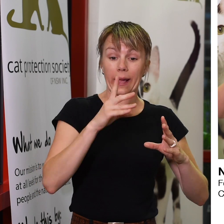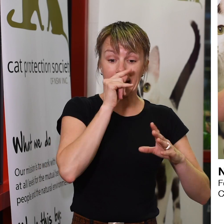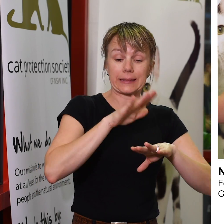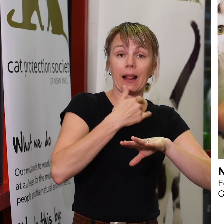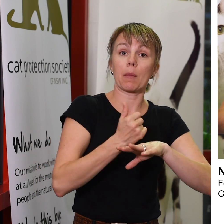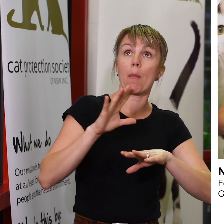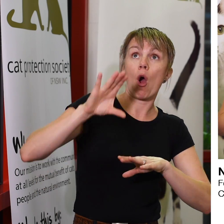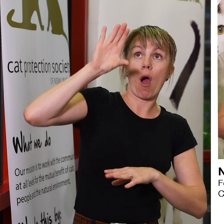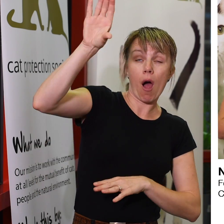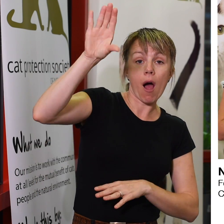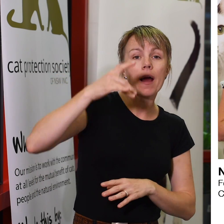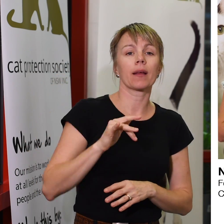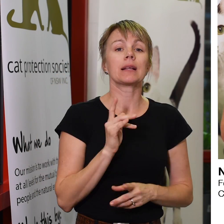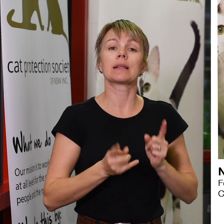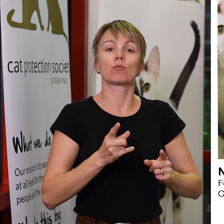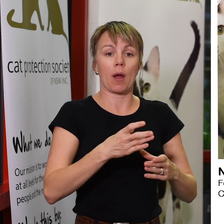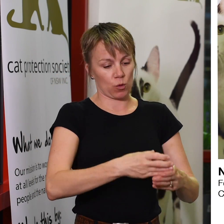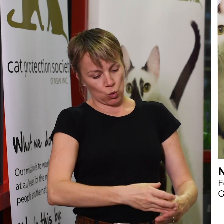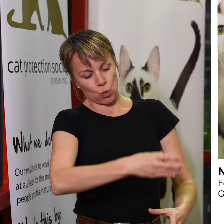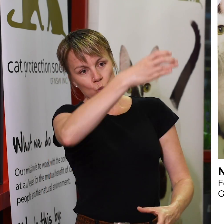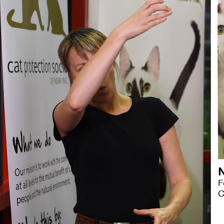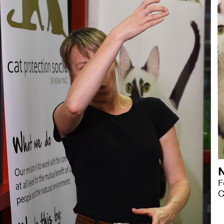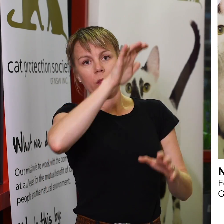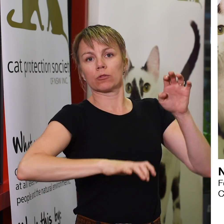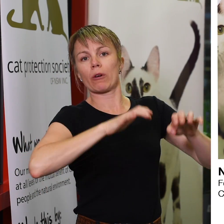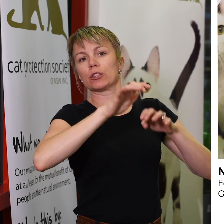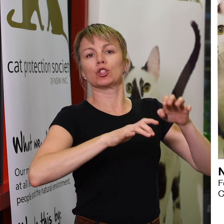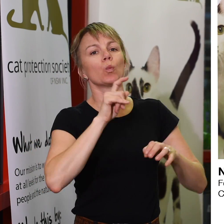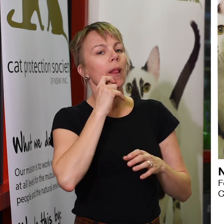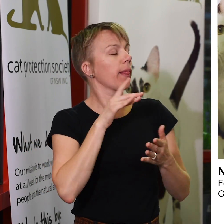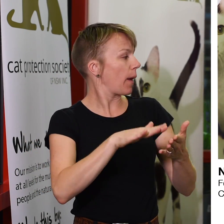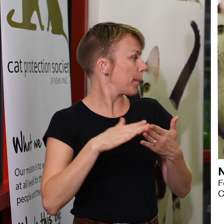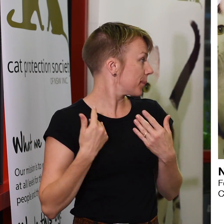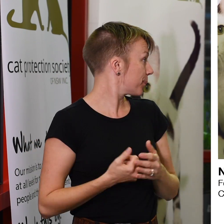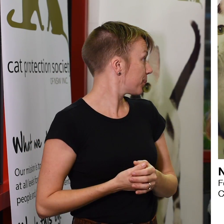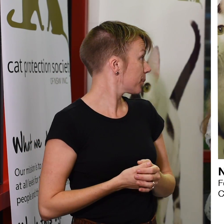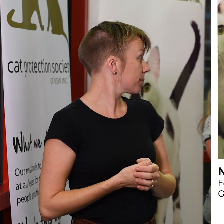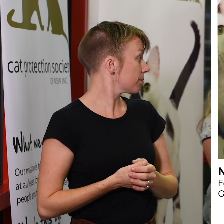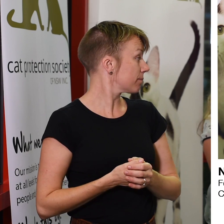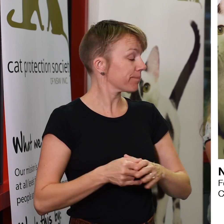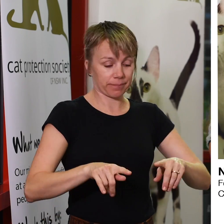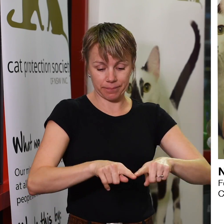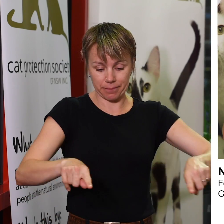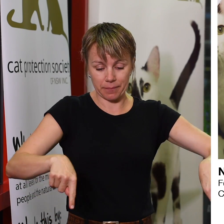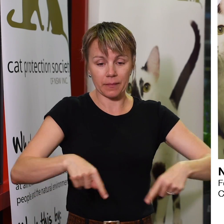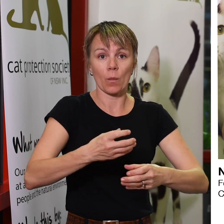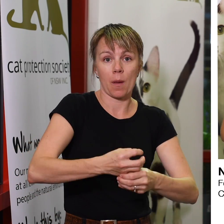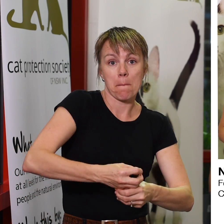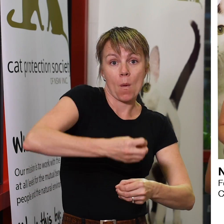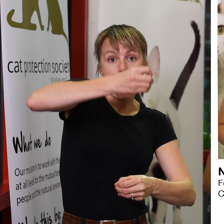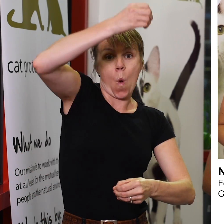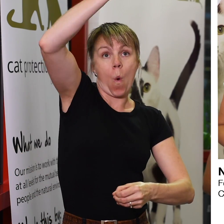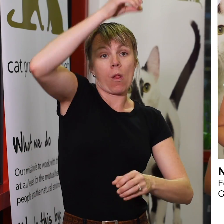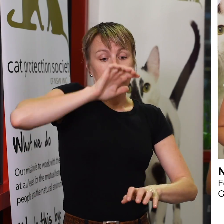So having a taller scratch post will help as well. So one like this, which is pretty basic, but it's going